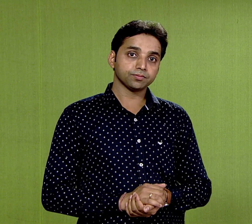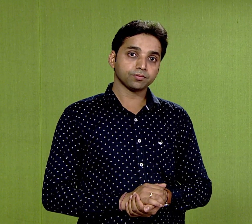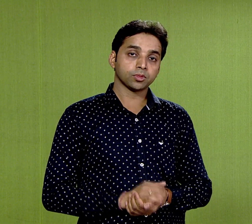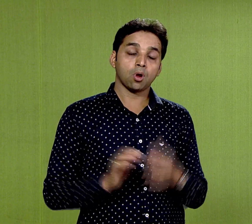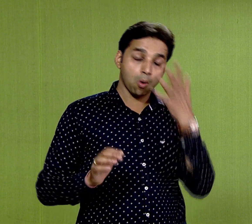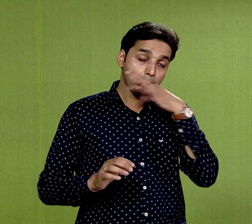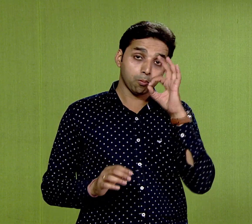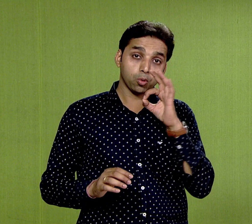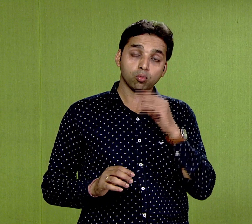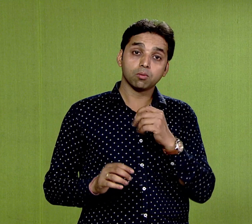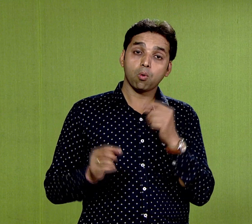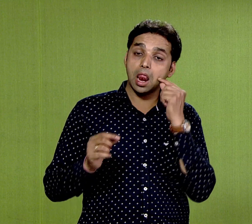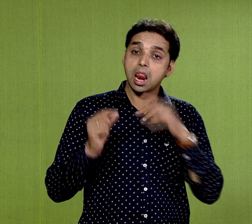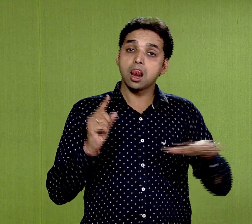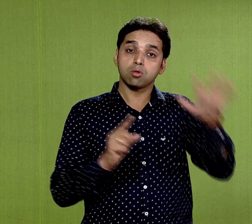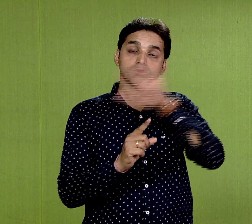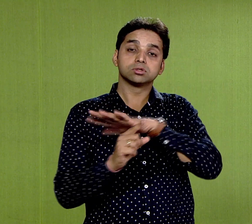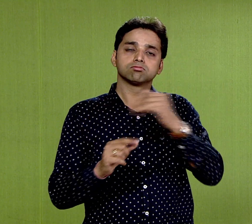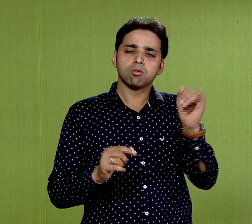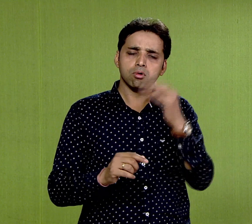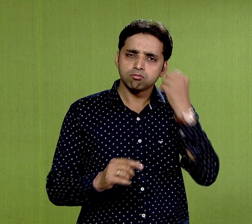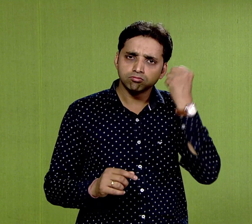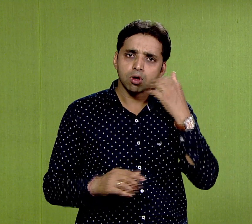Beautiful illustrations are found on the pages of